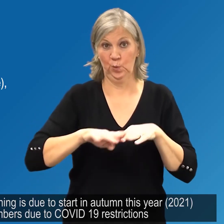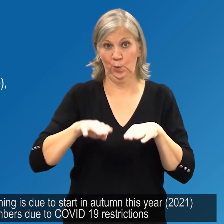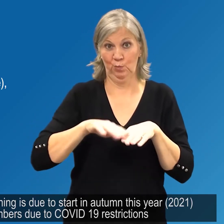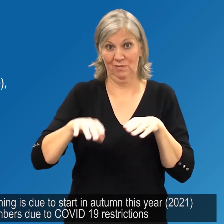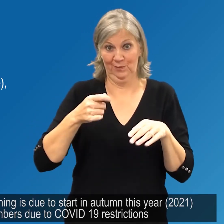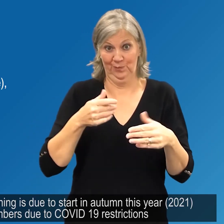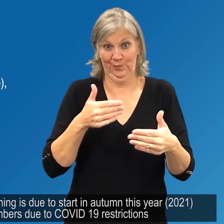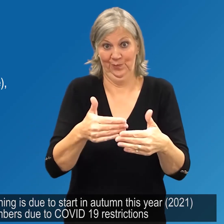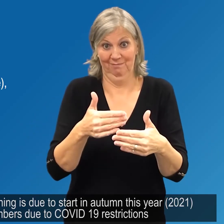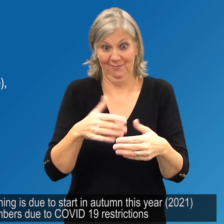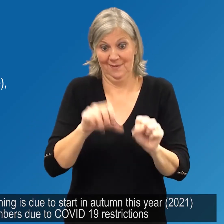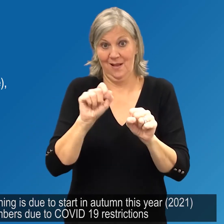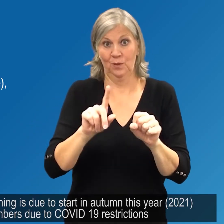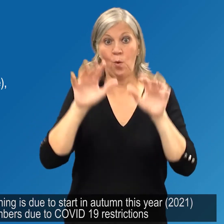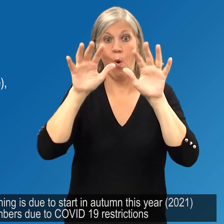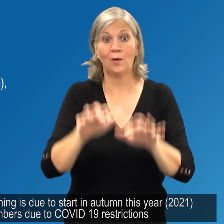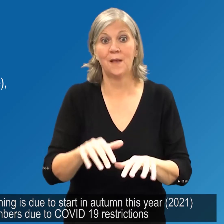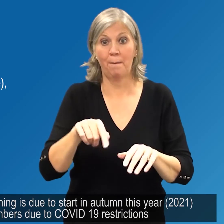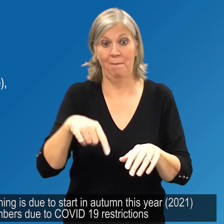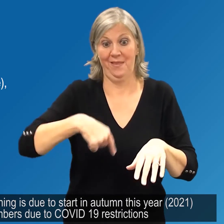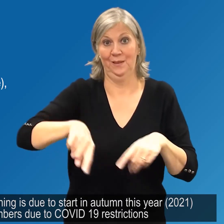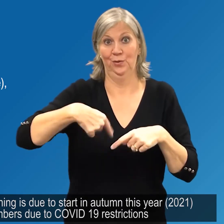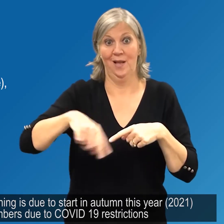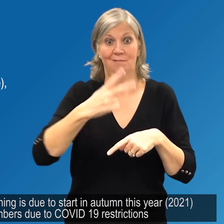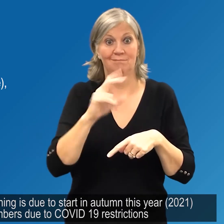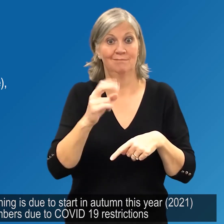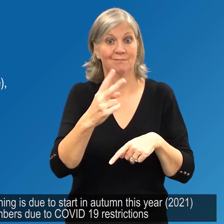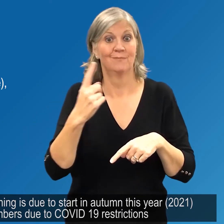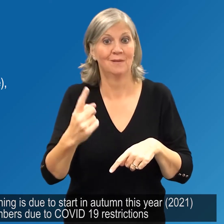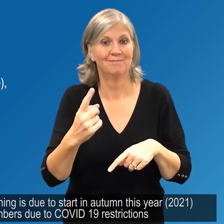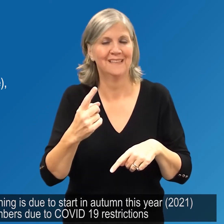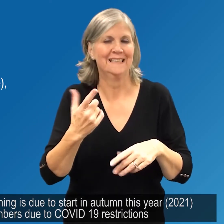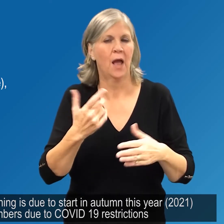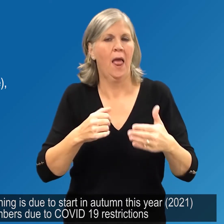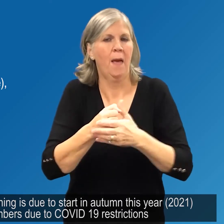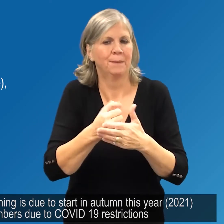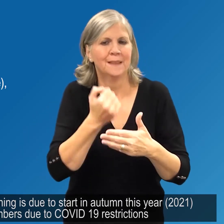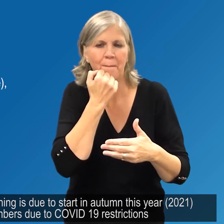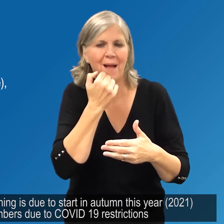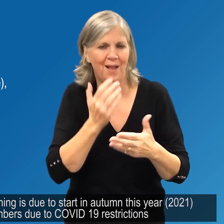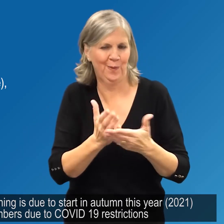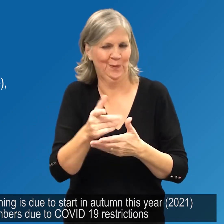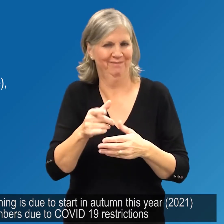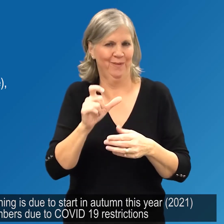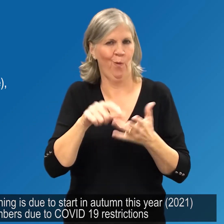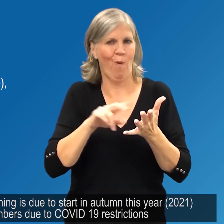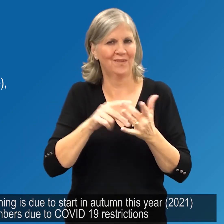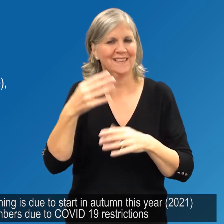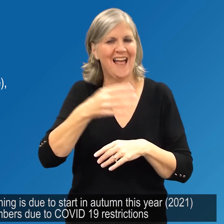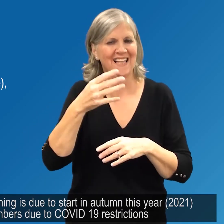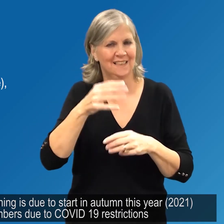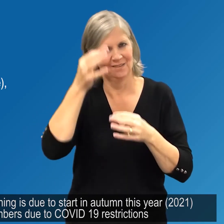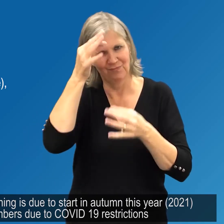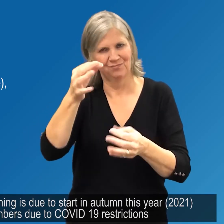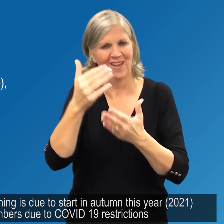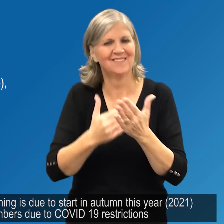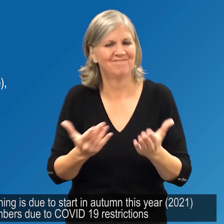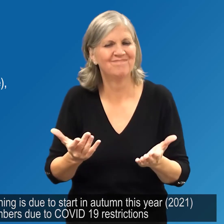Progress notes. Training is due to start in autumn for this year, 2021. Limited numbers due to COVID-19